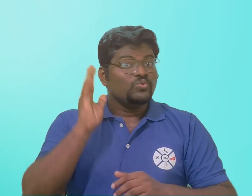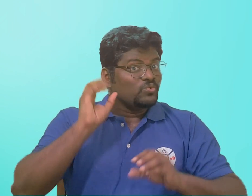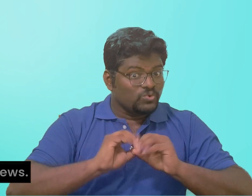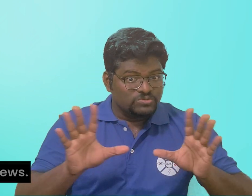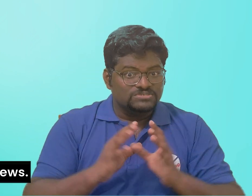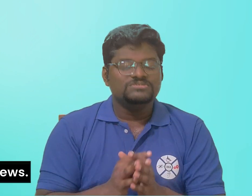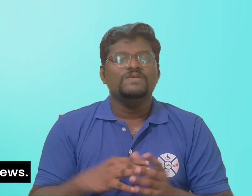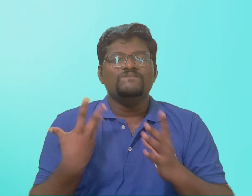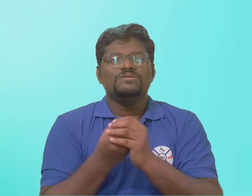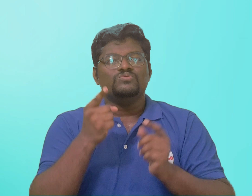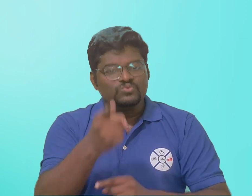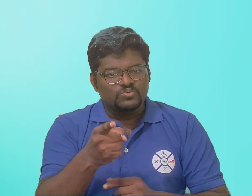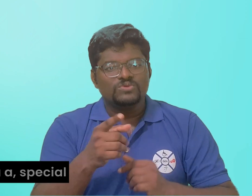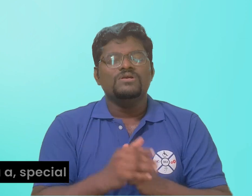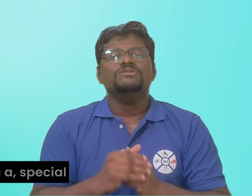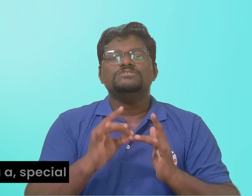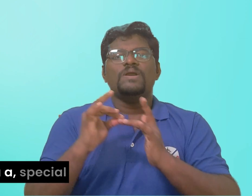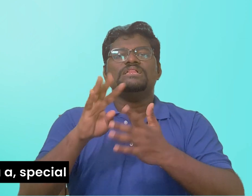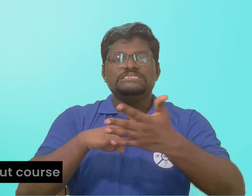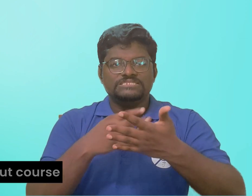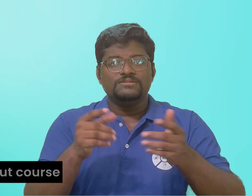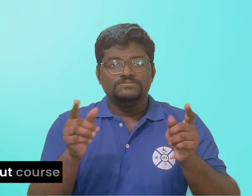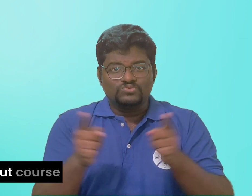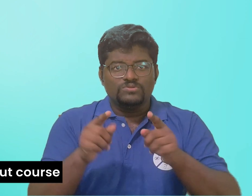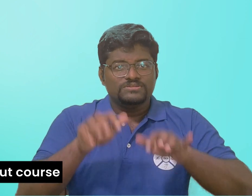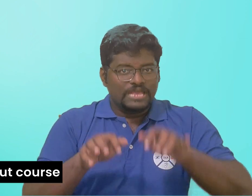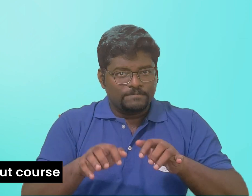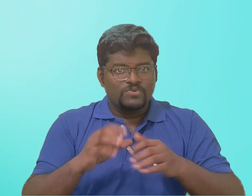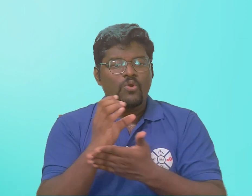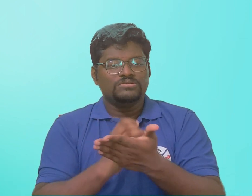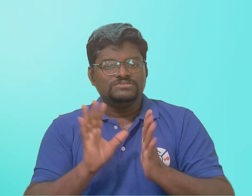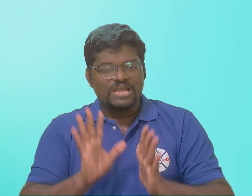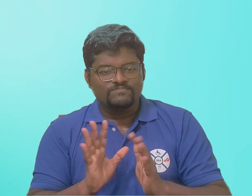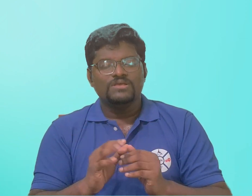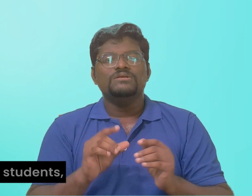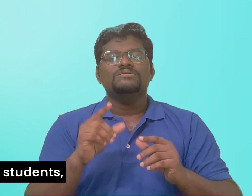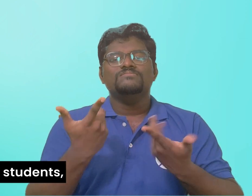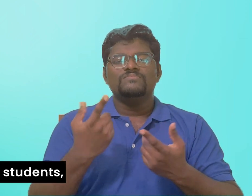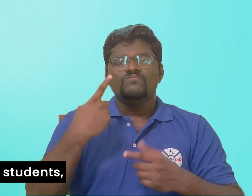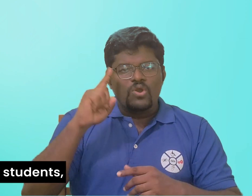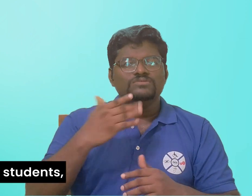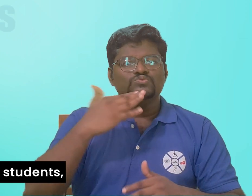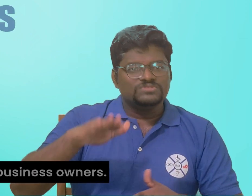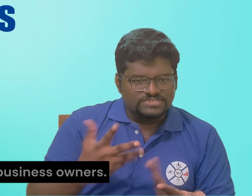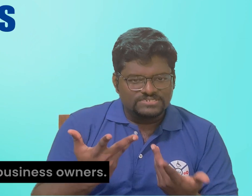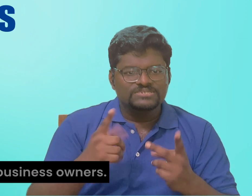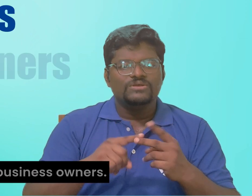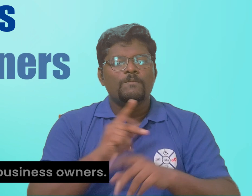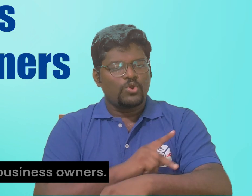Good news! We bring you a special Excel shortcut course designed for students, professionals, and